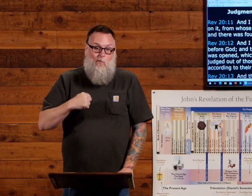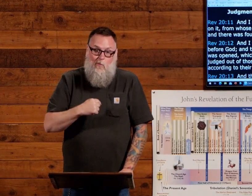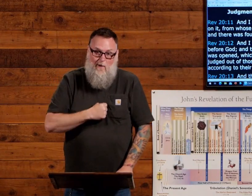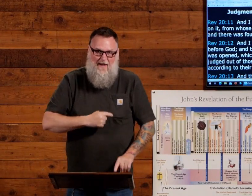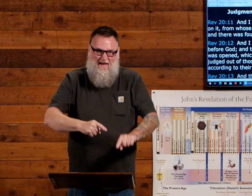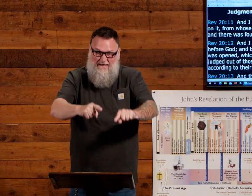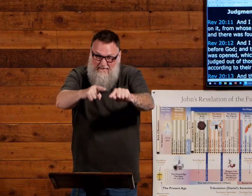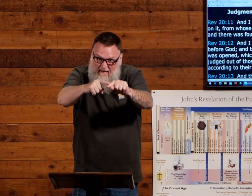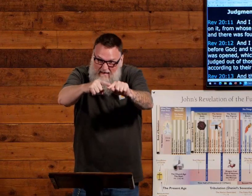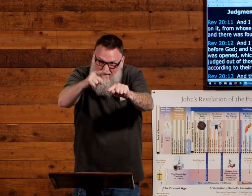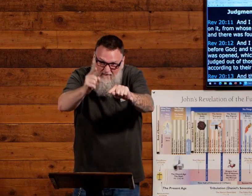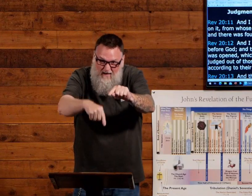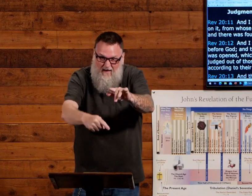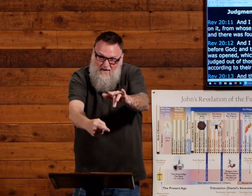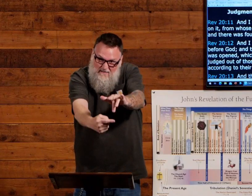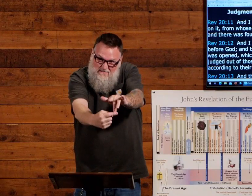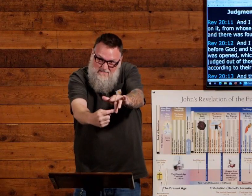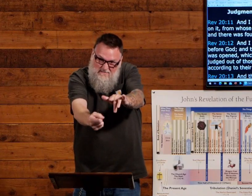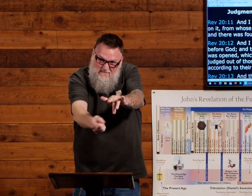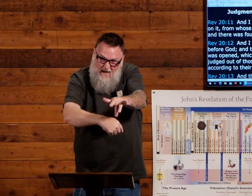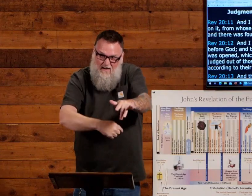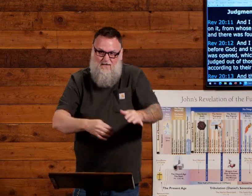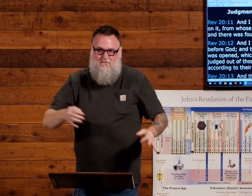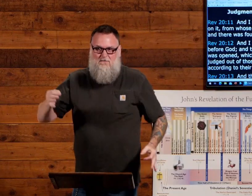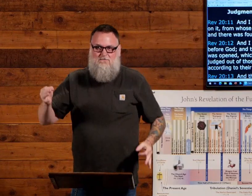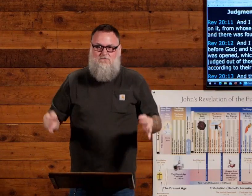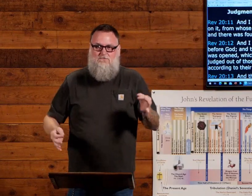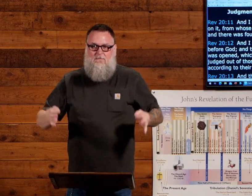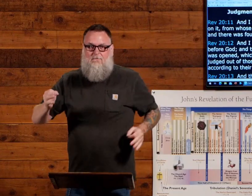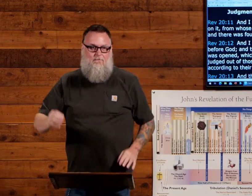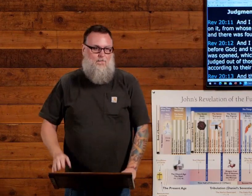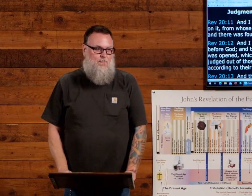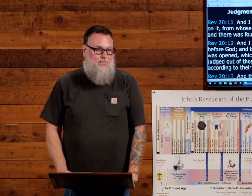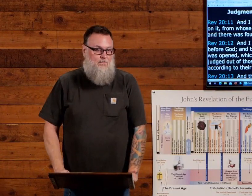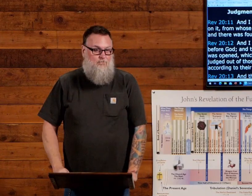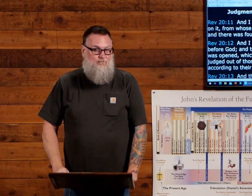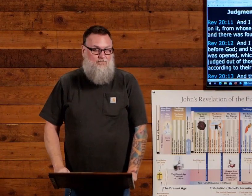Jesus' word is very clear for us. We cannot escape judgment.